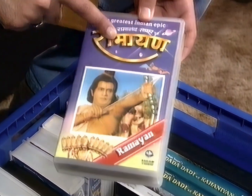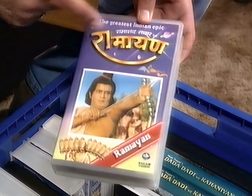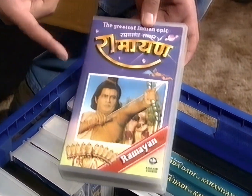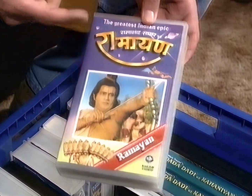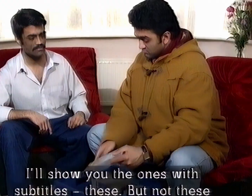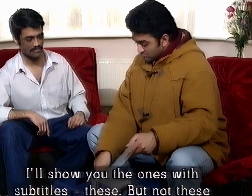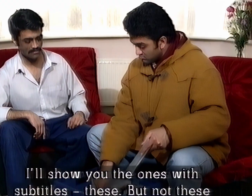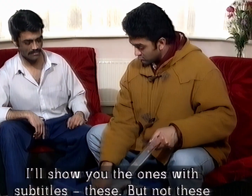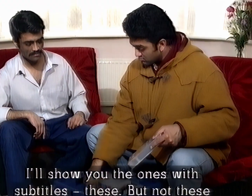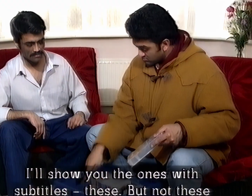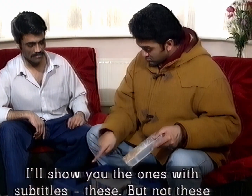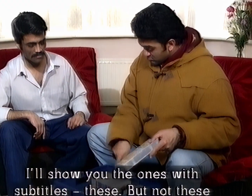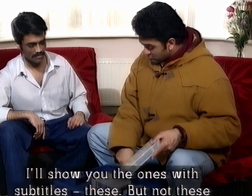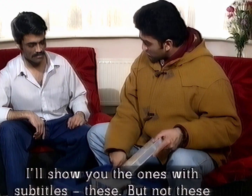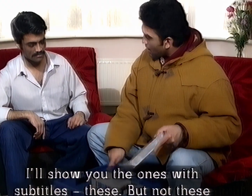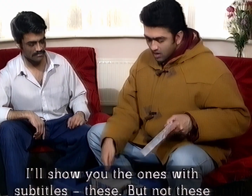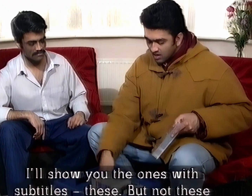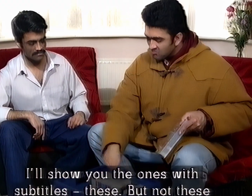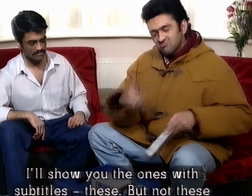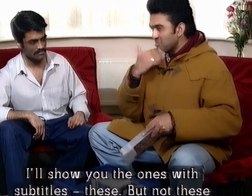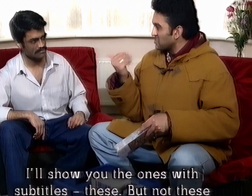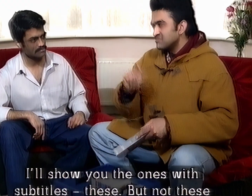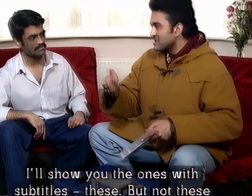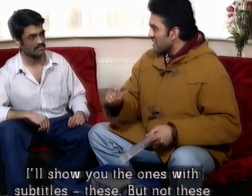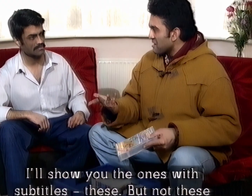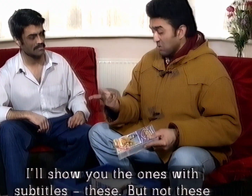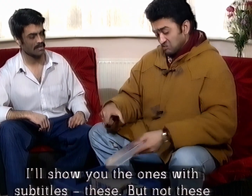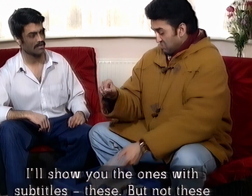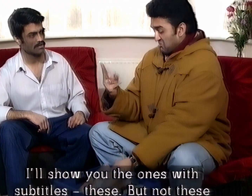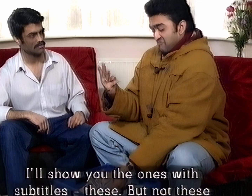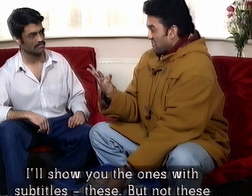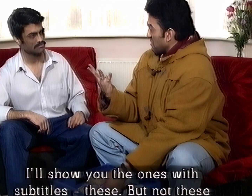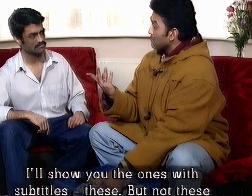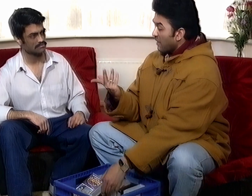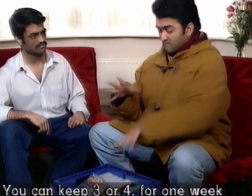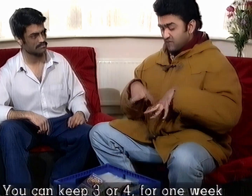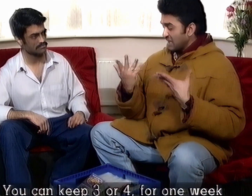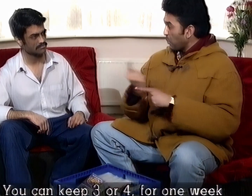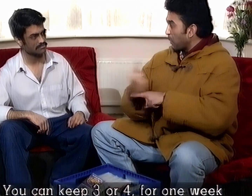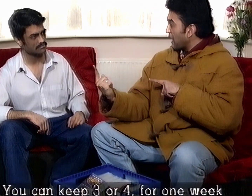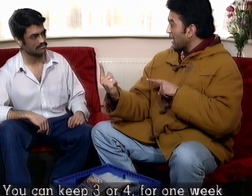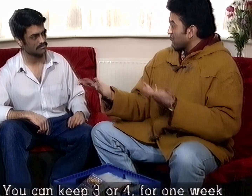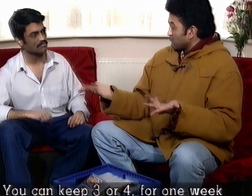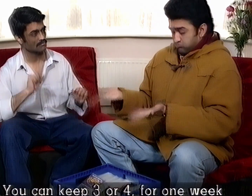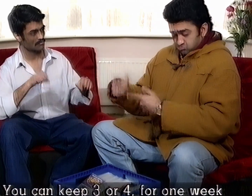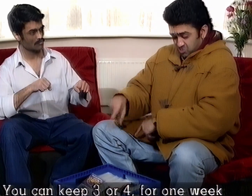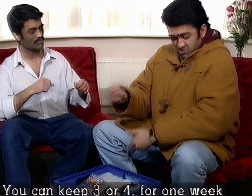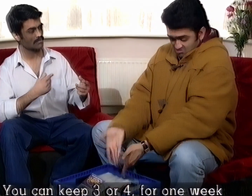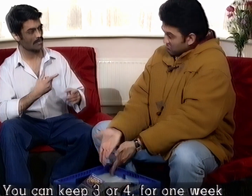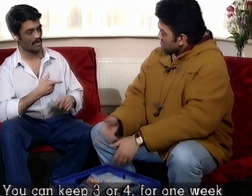Now I'll show you the ones with subtitles, these here, but not these. As I've said, you can choose 3 or 4 and keep them free of charge for